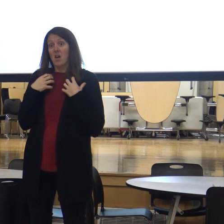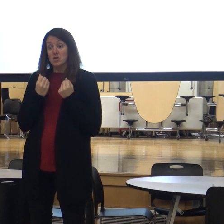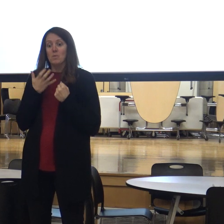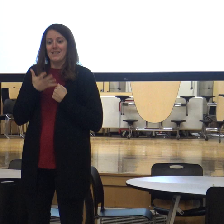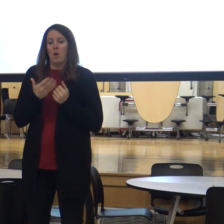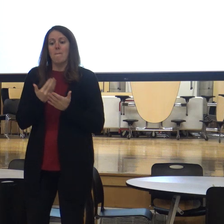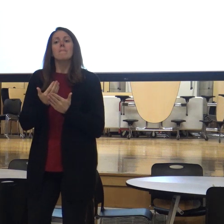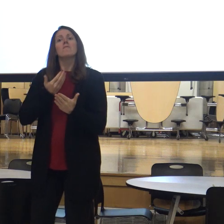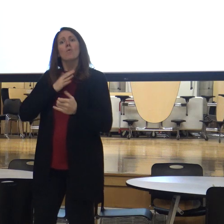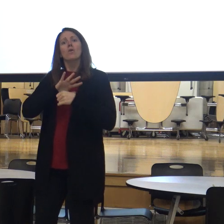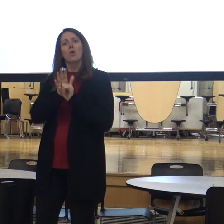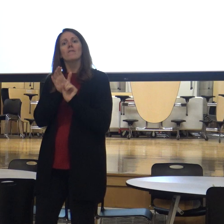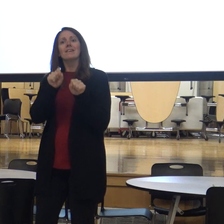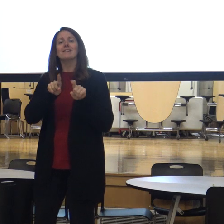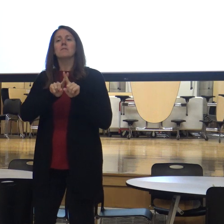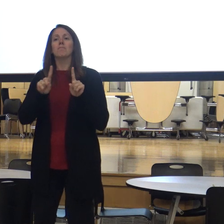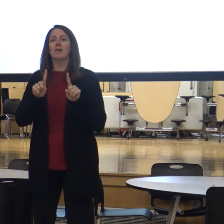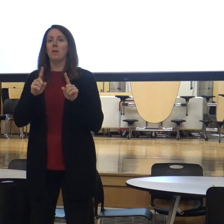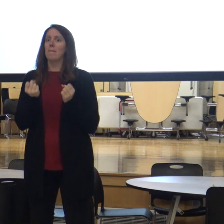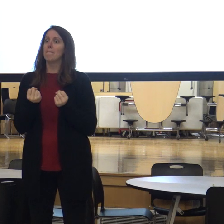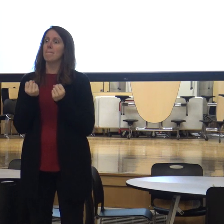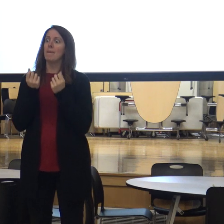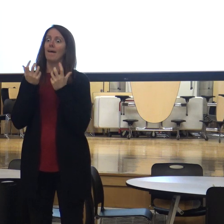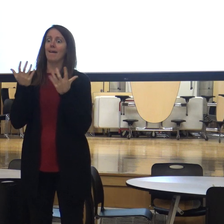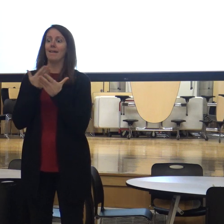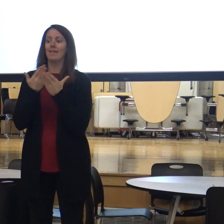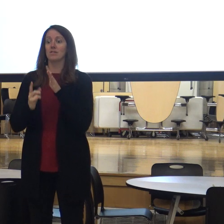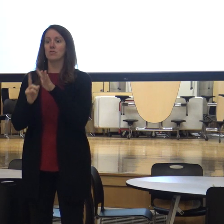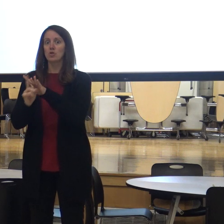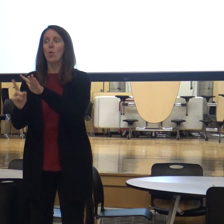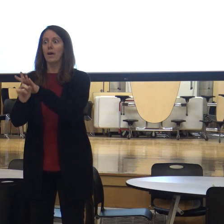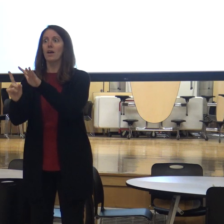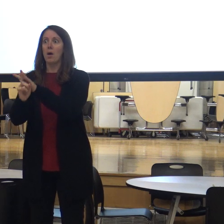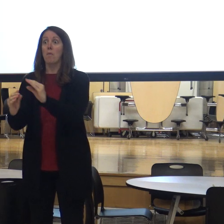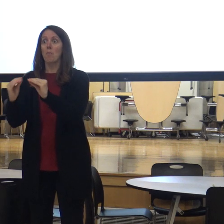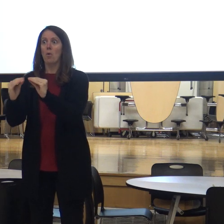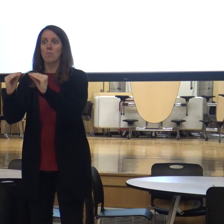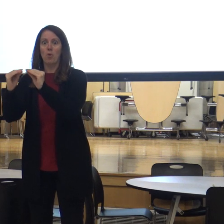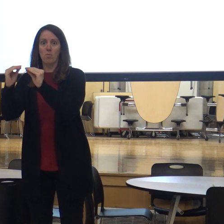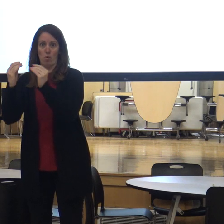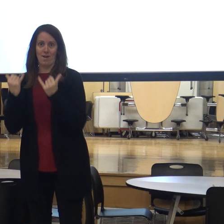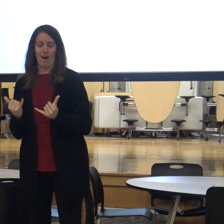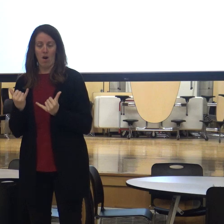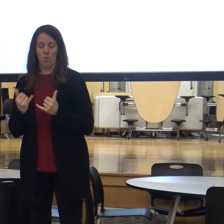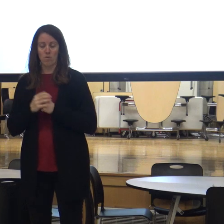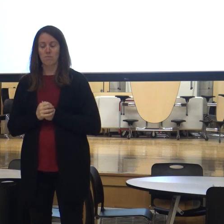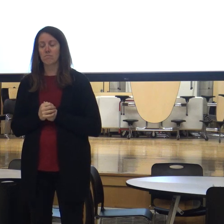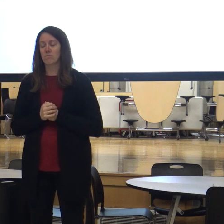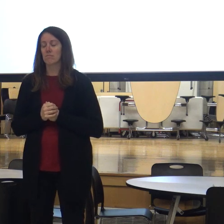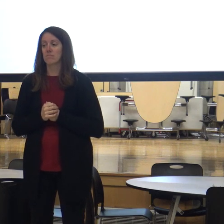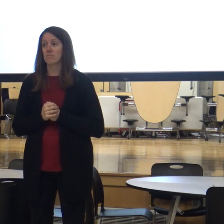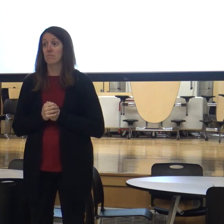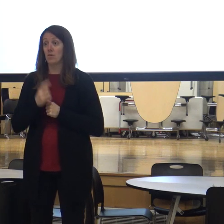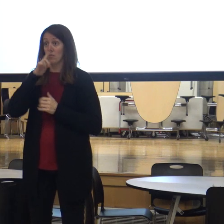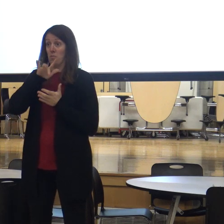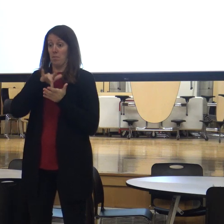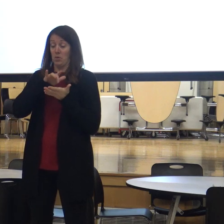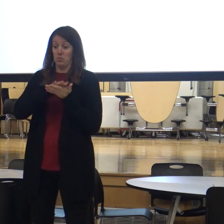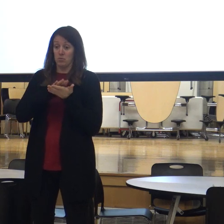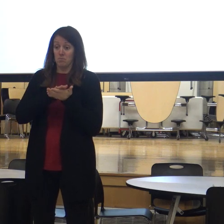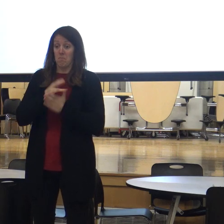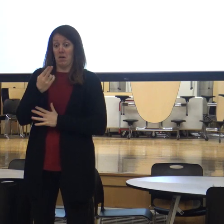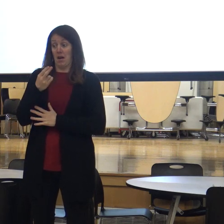but a lot of things are showing up in greater numbers right now. For middle school and high